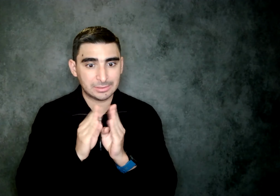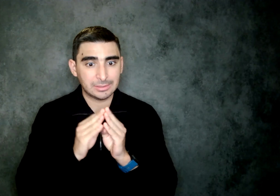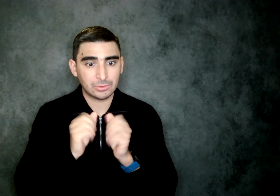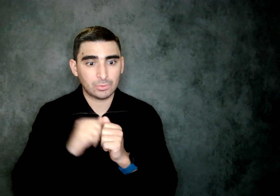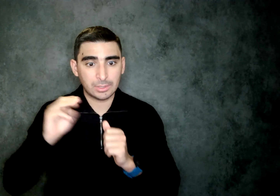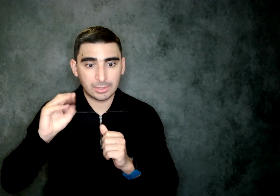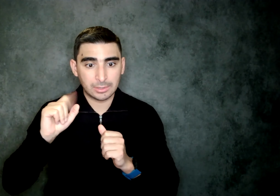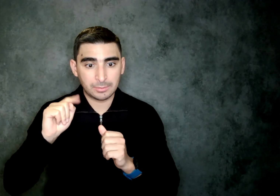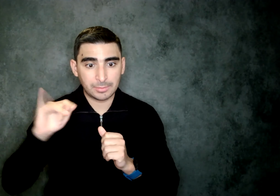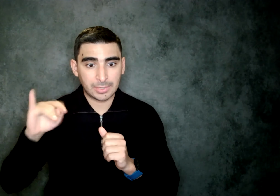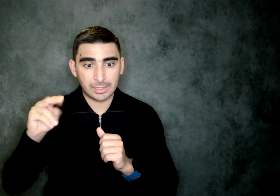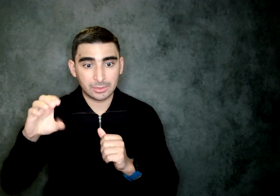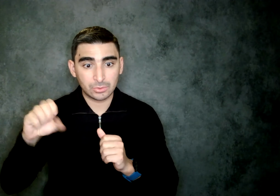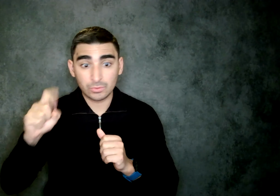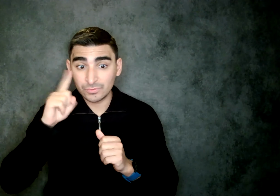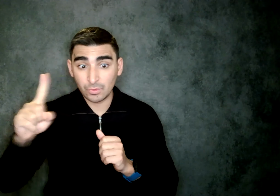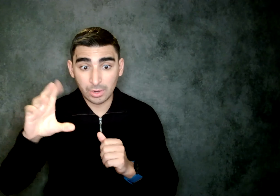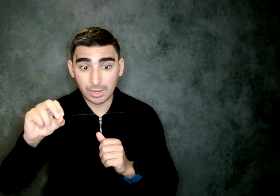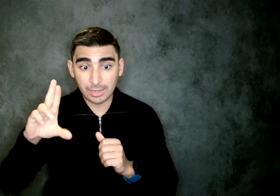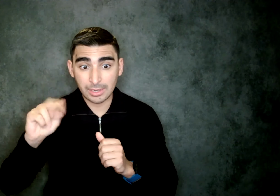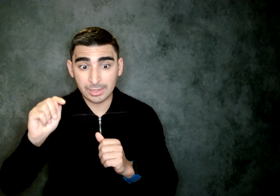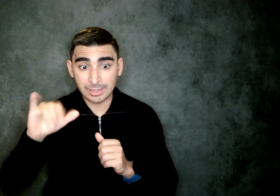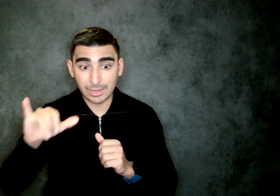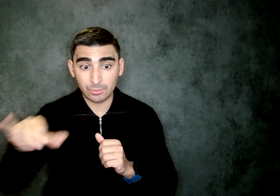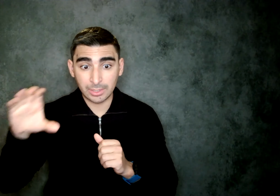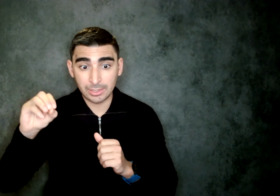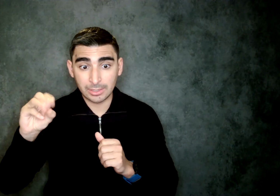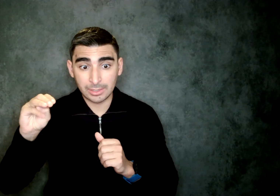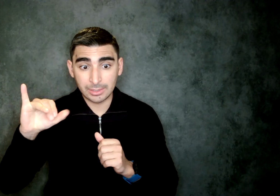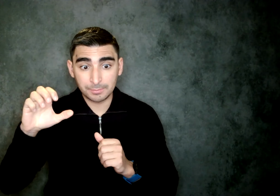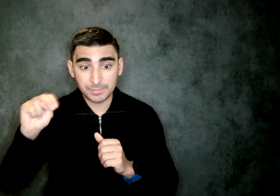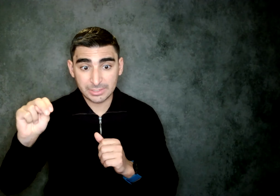with the county commission, the idea to be,